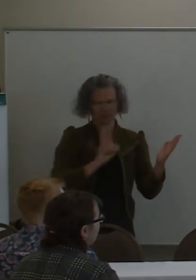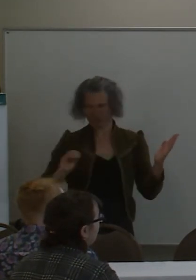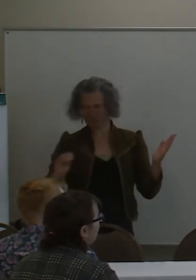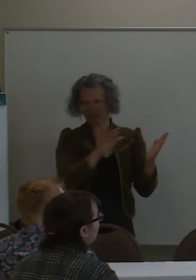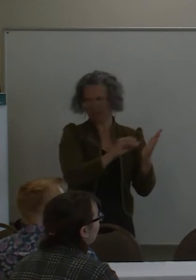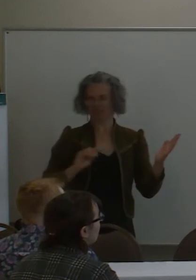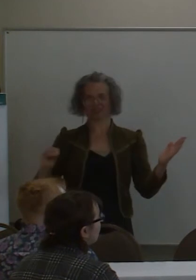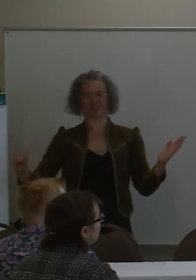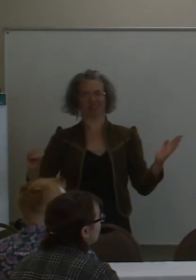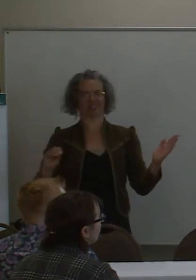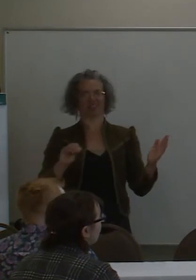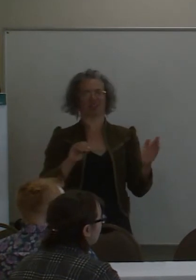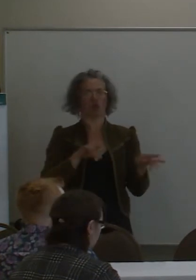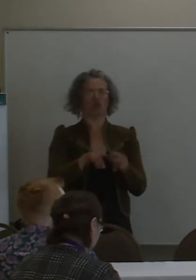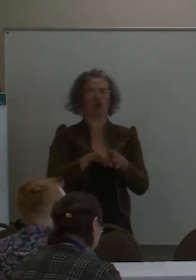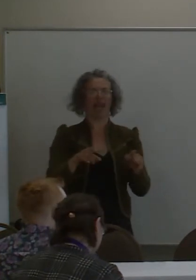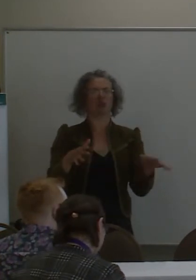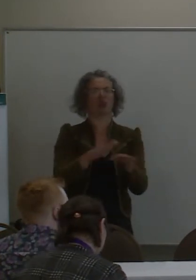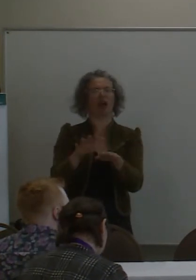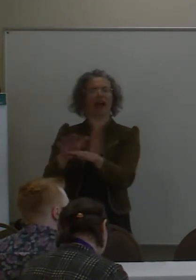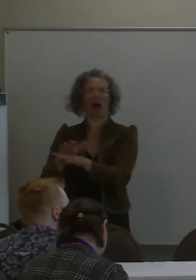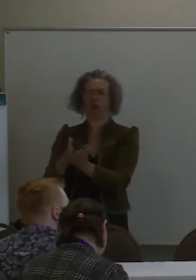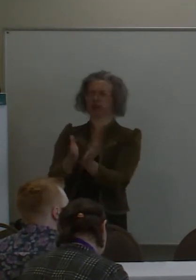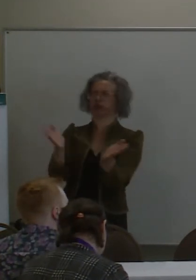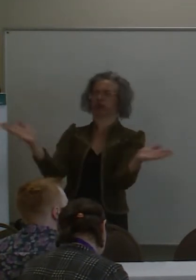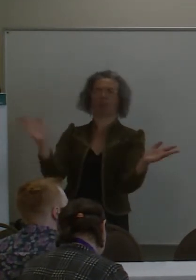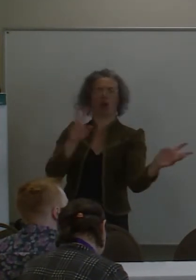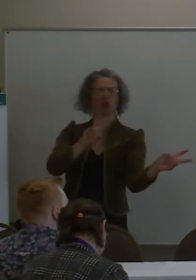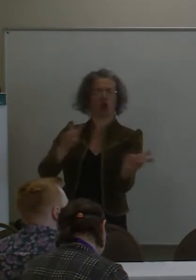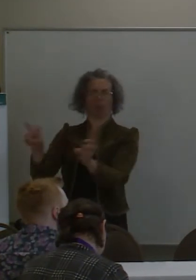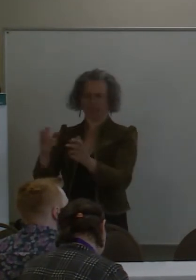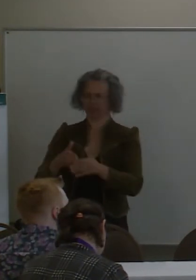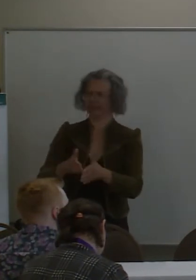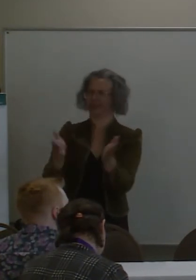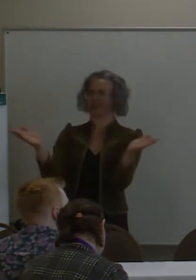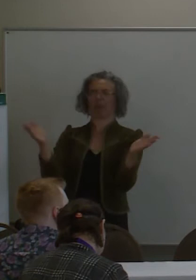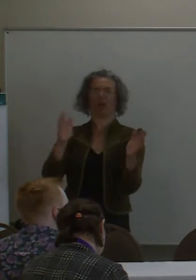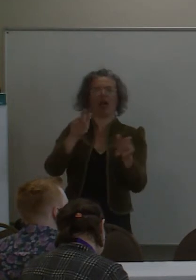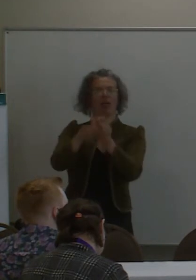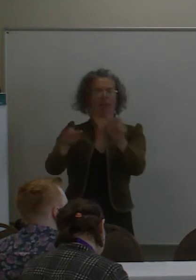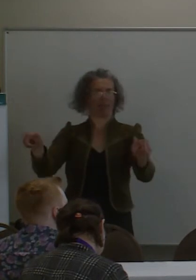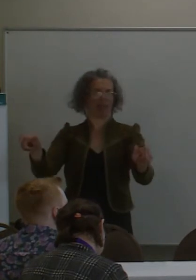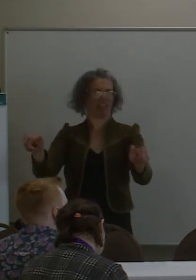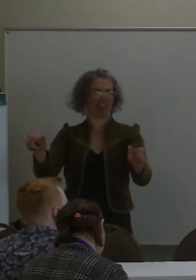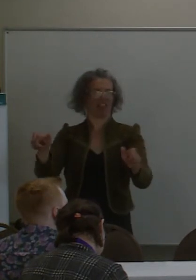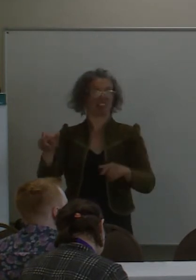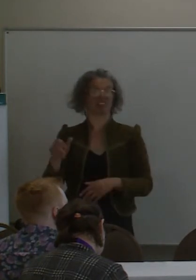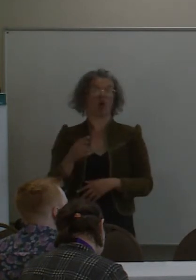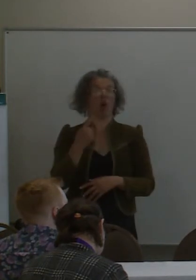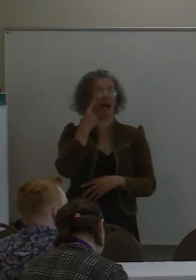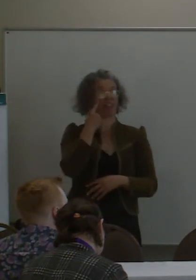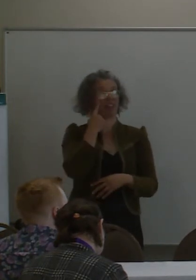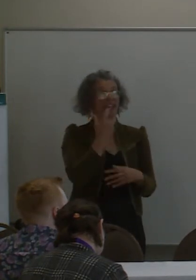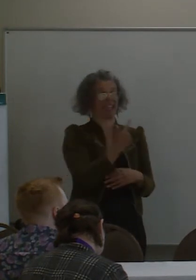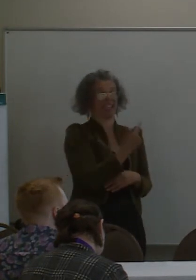as wide a variety of topics and people as possible. But we really did go for the inclusion of people. So, with the exception of 7 interviews,